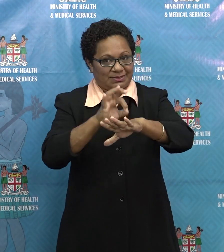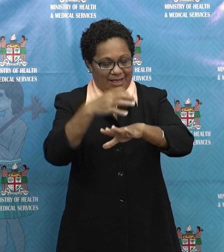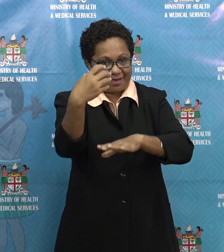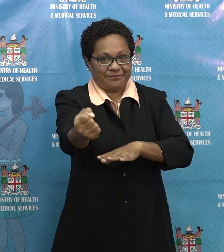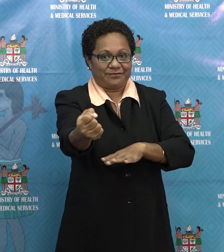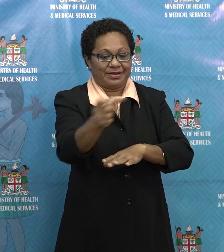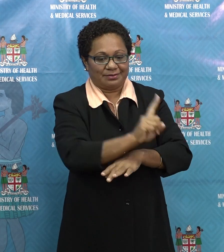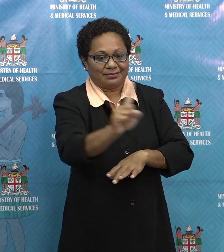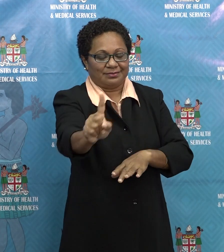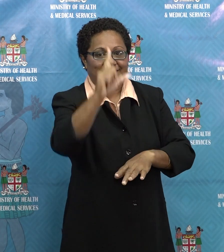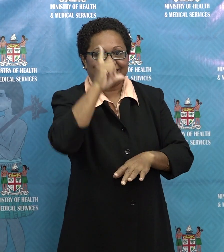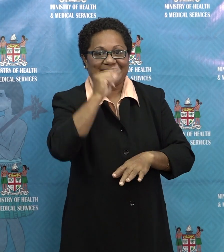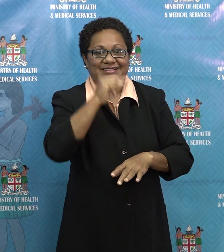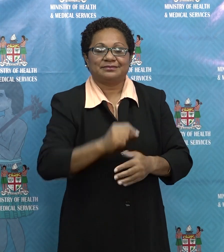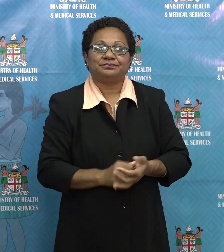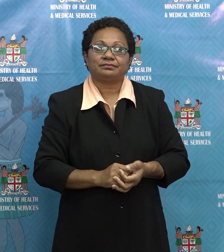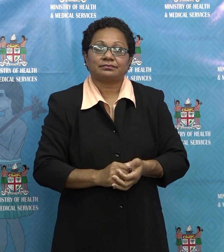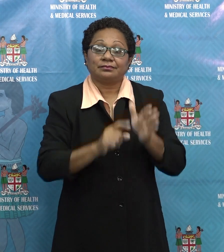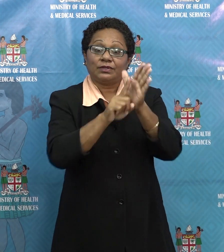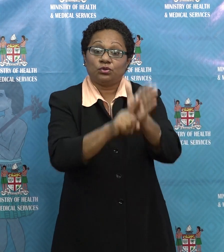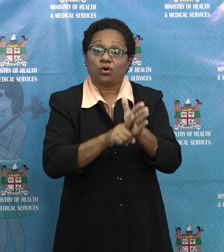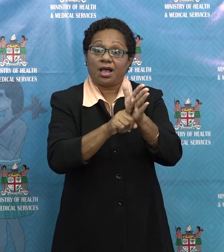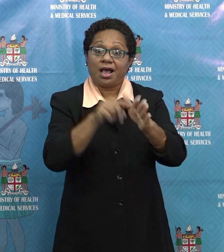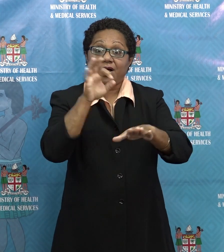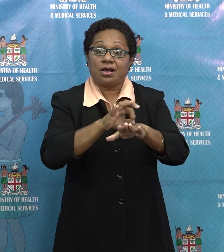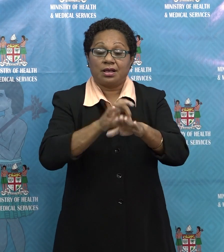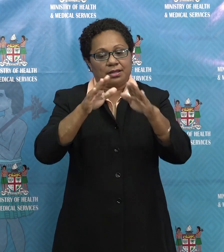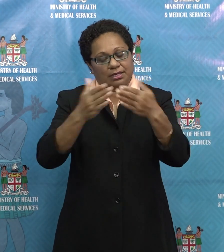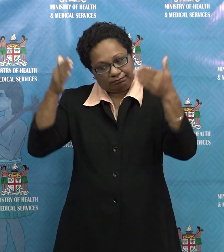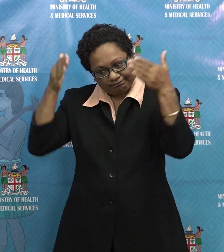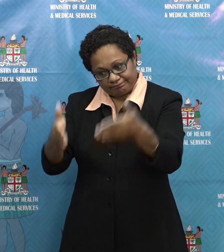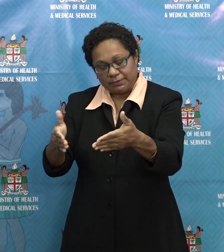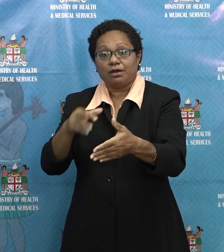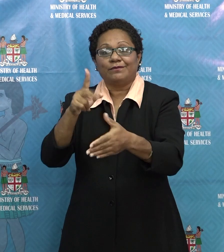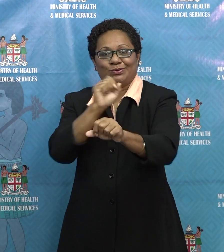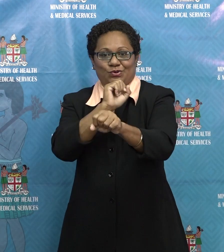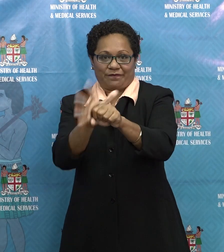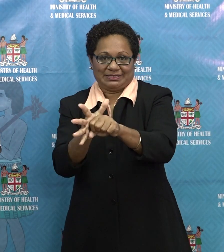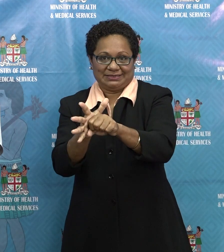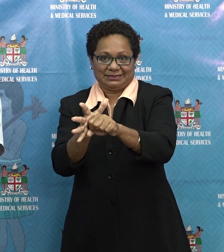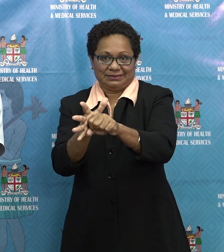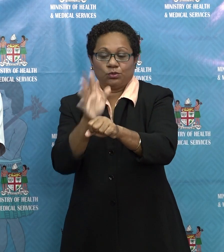While our Lautoka hospital is now fully dedicated as a COVID care facility,